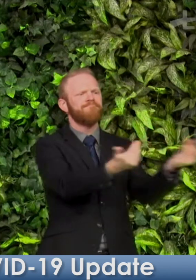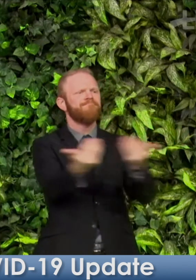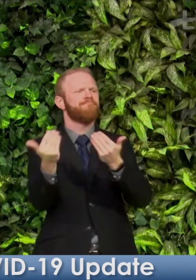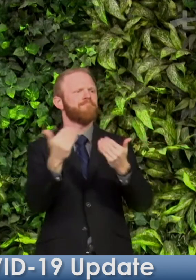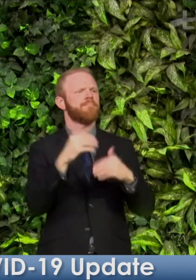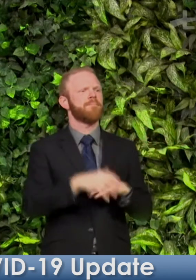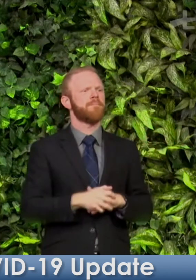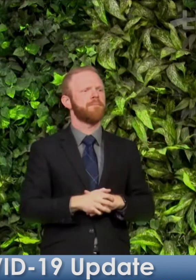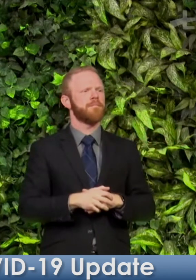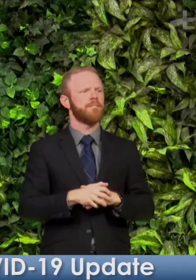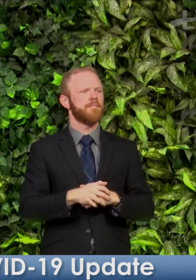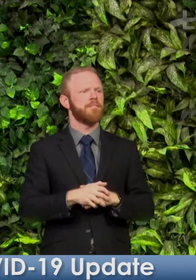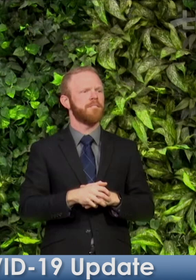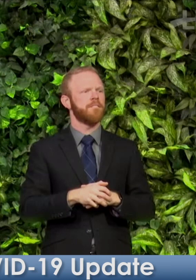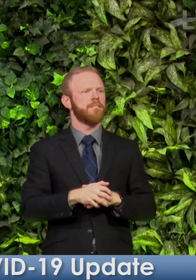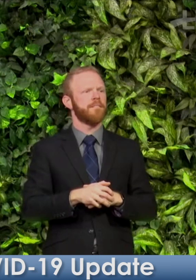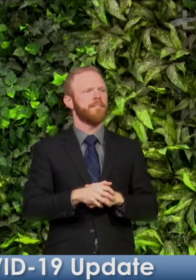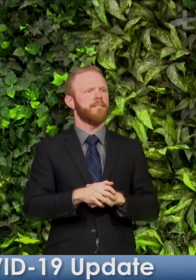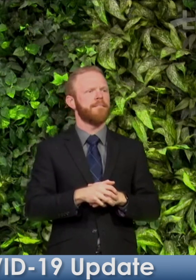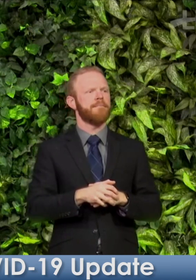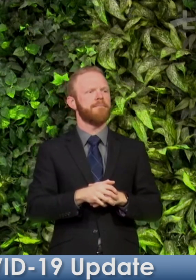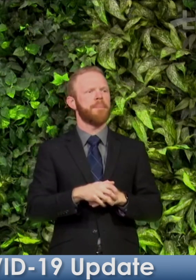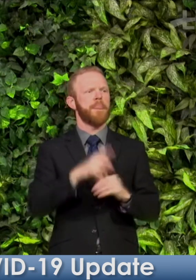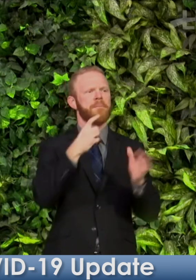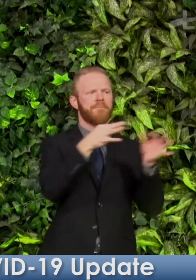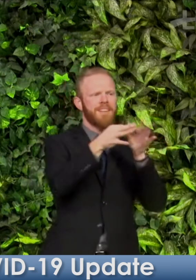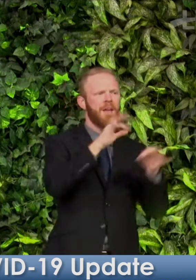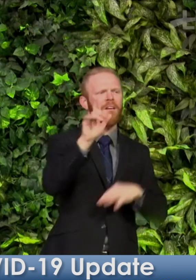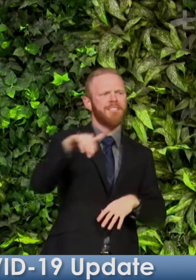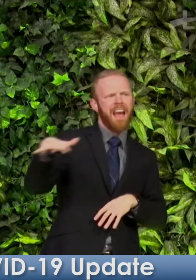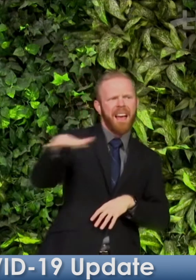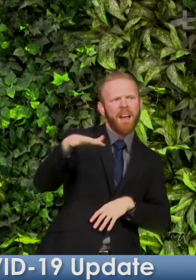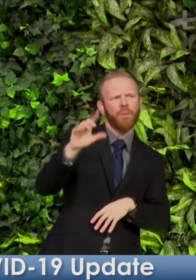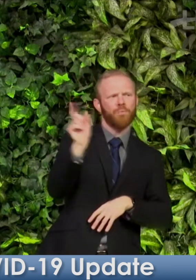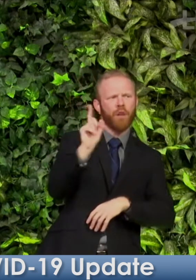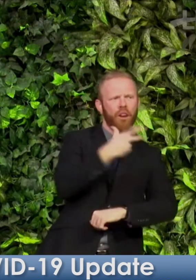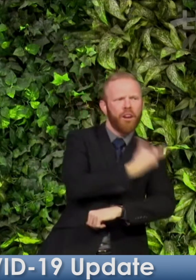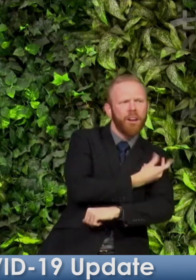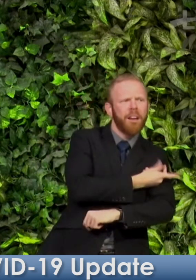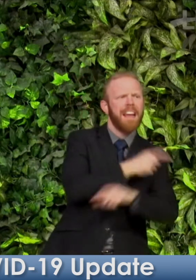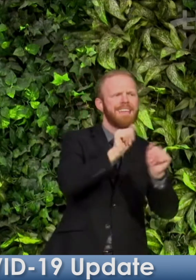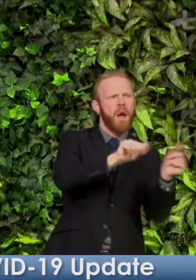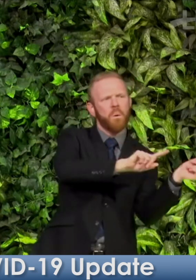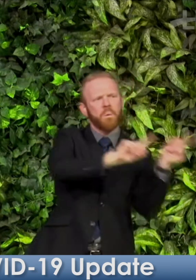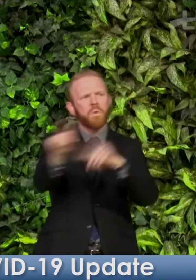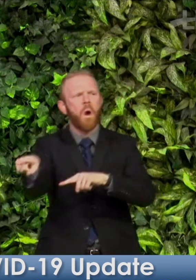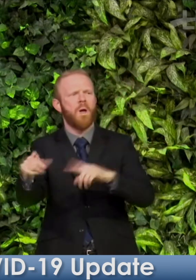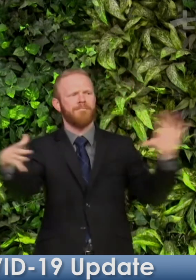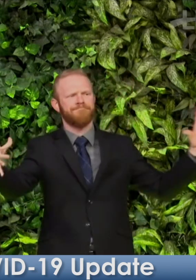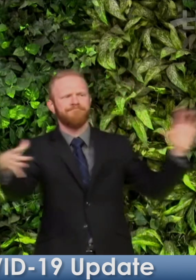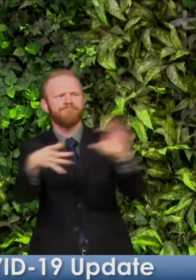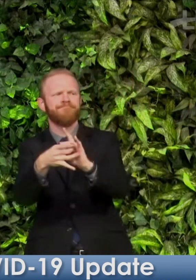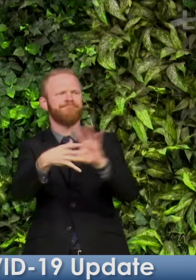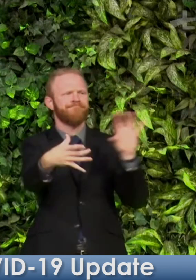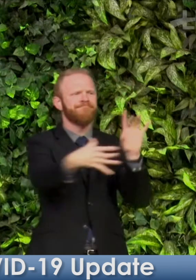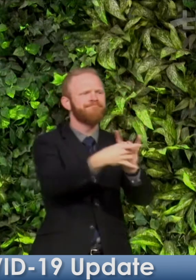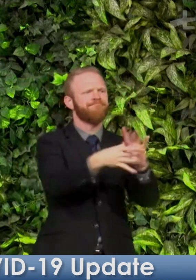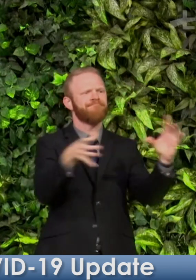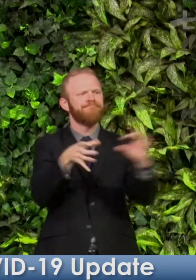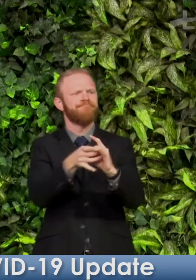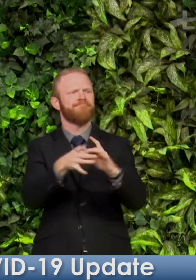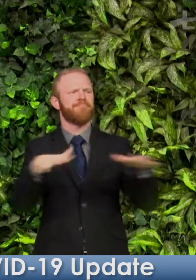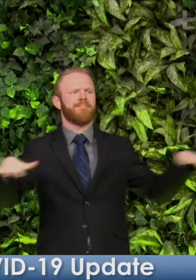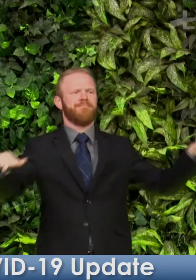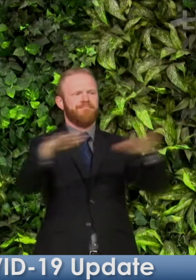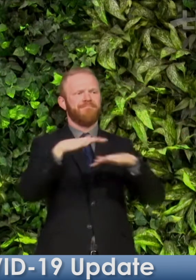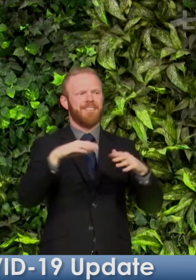do pop-up and mobile operations like those we're beginning to put and to deploy all throughout the state of California. That's